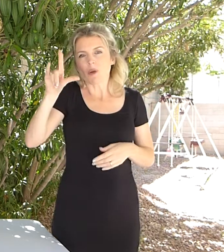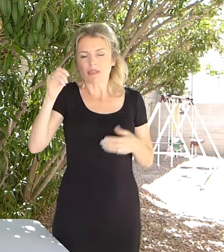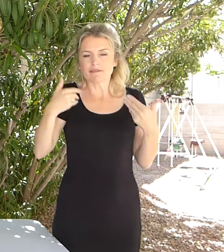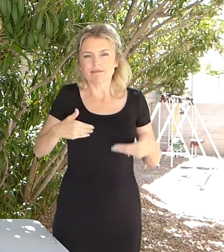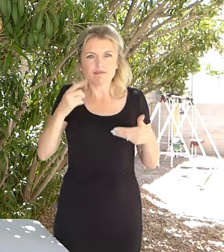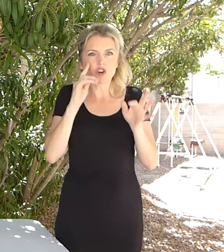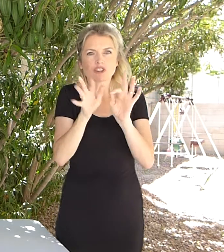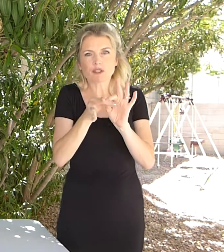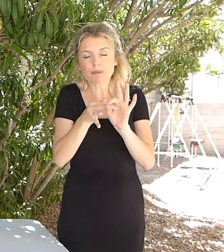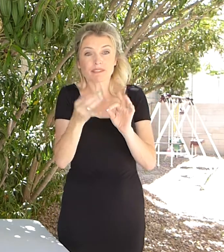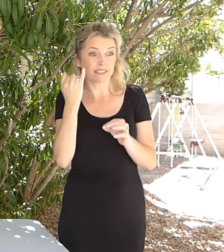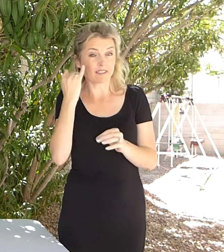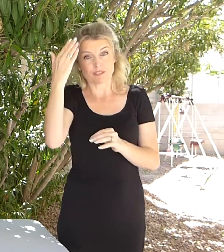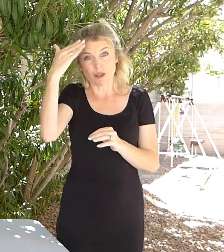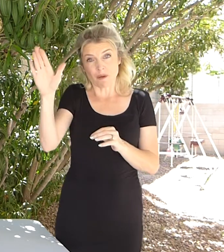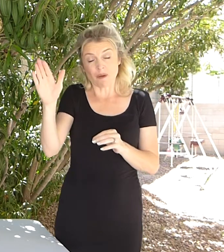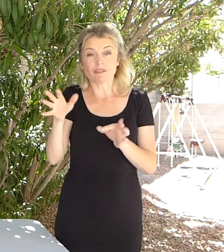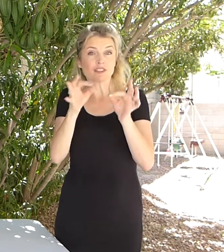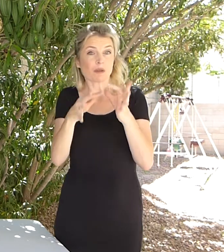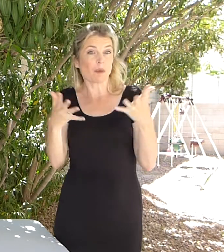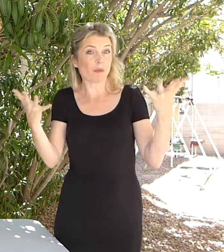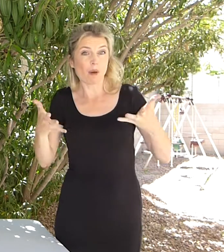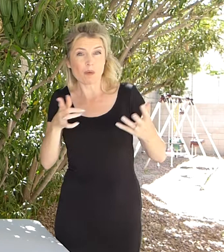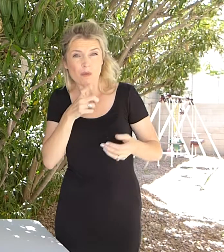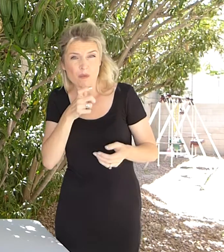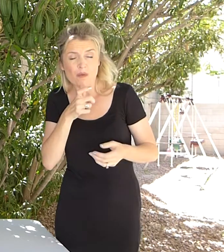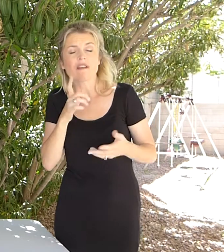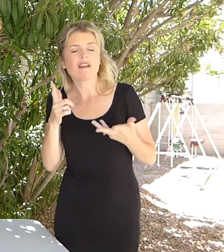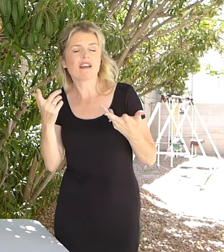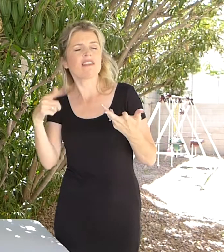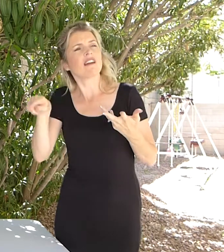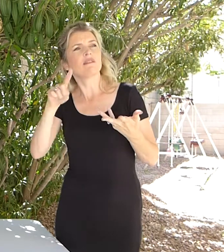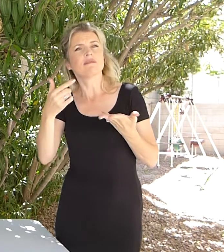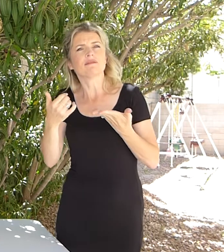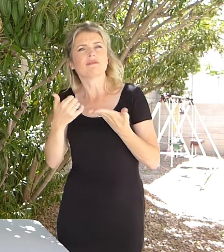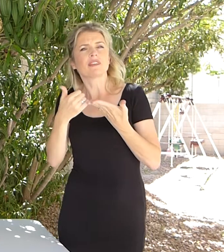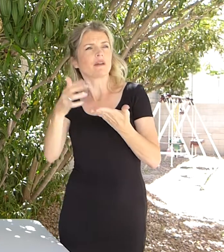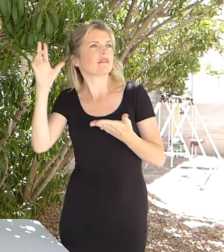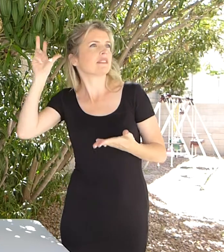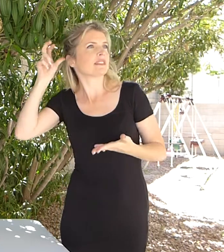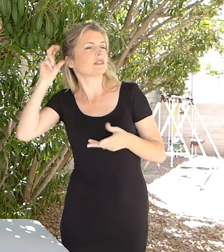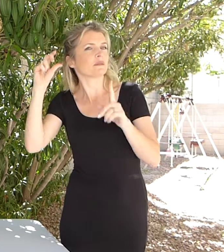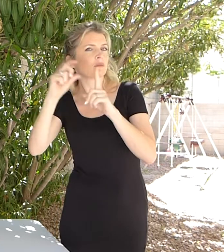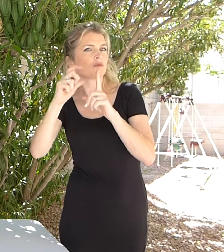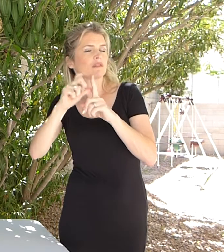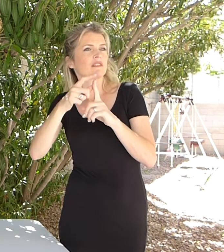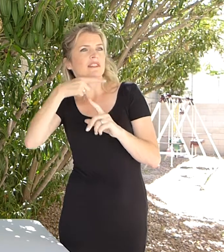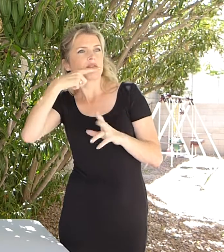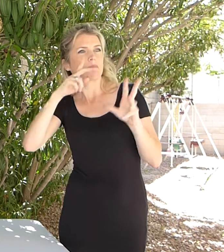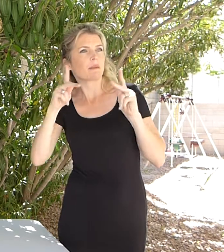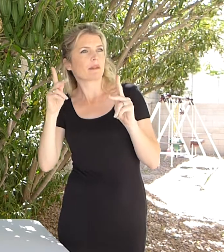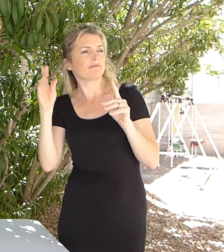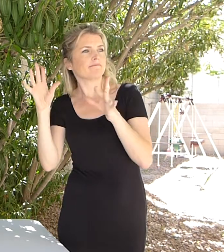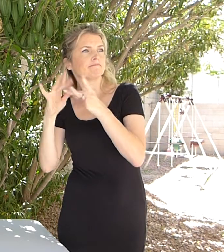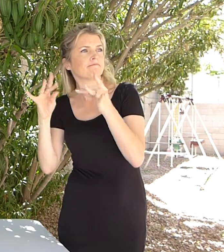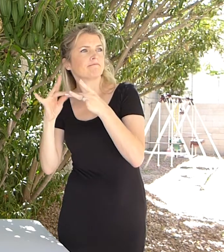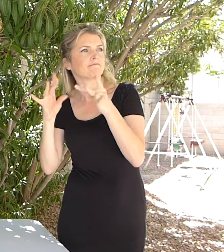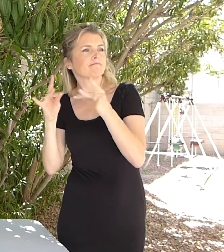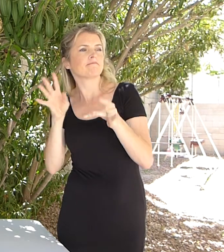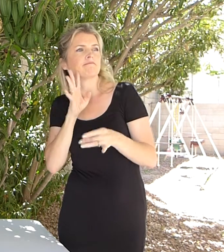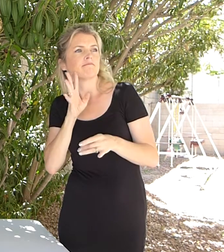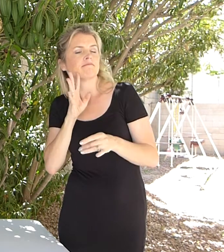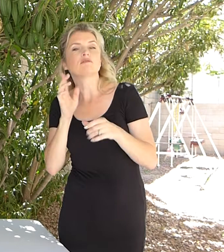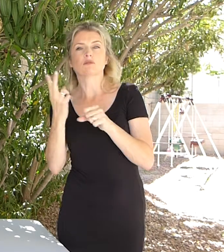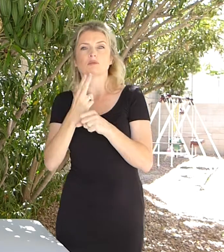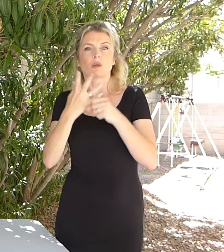interpreting. If you don't know, an interpreter is someone that helps. They listen to the words that a hearing person is speaking, and then they